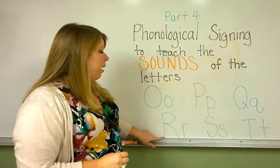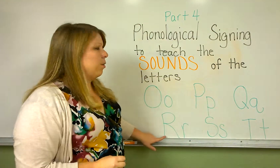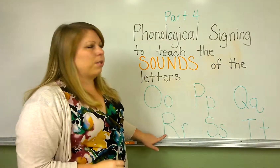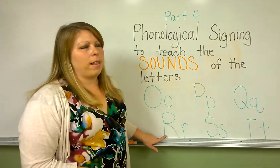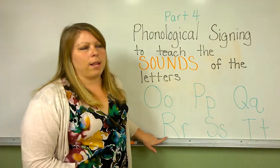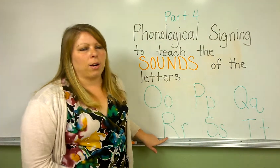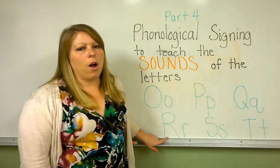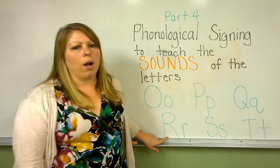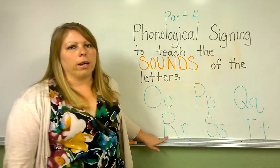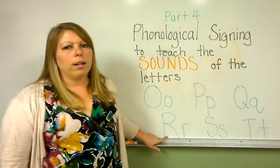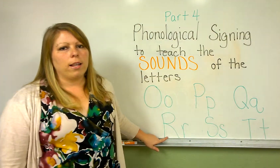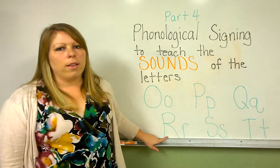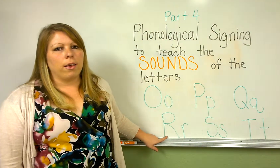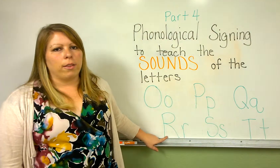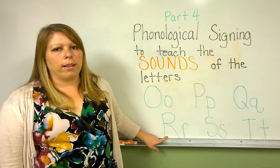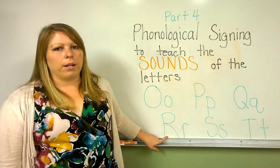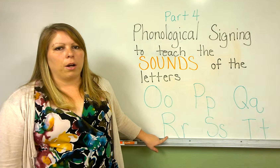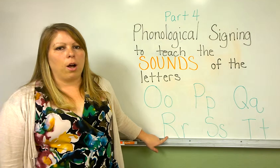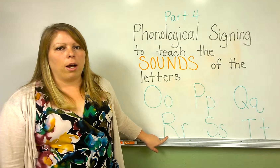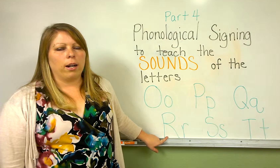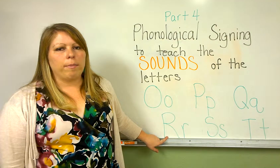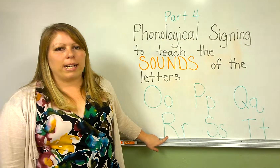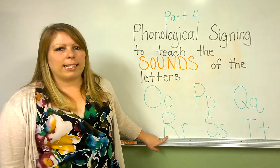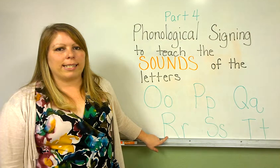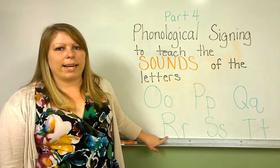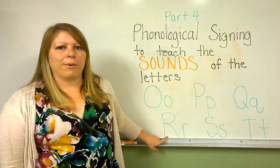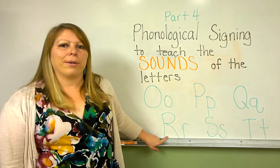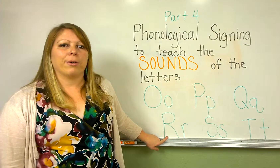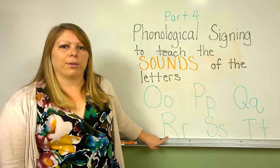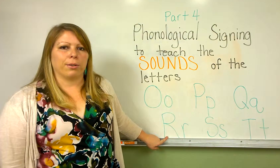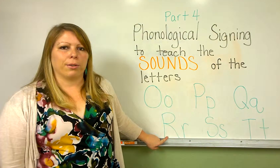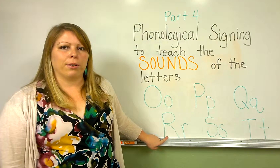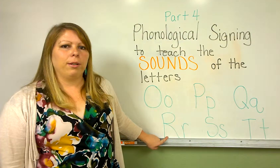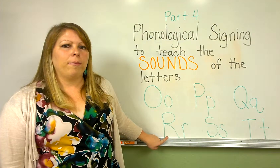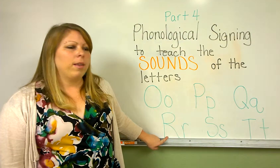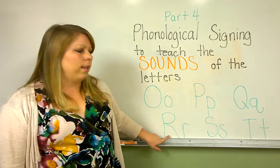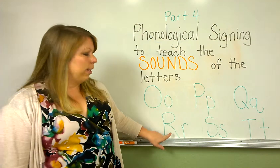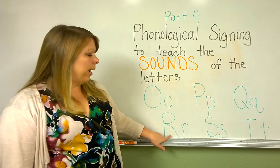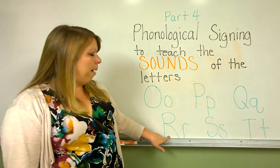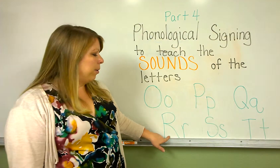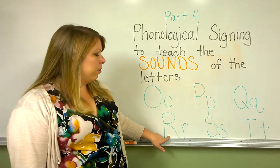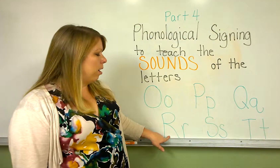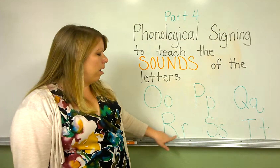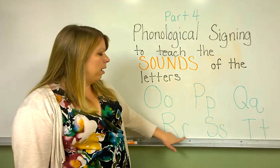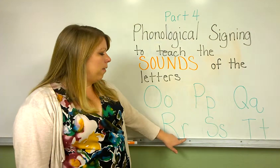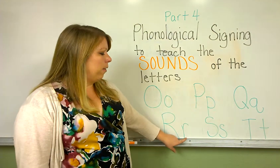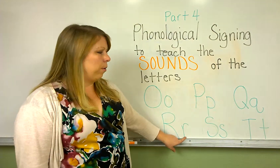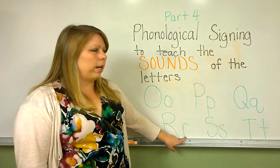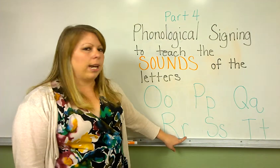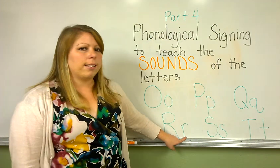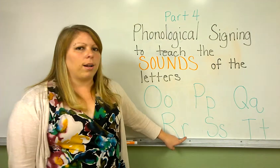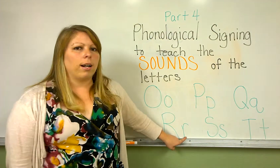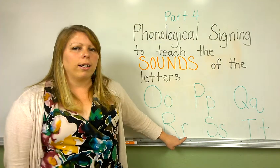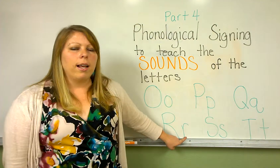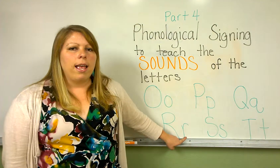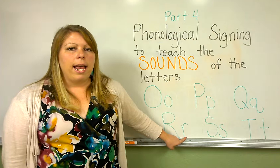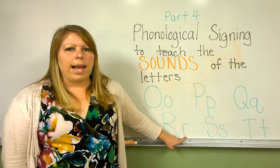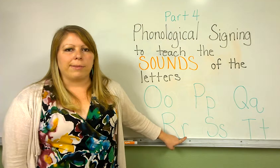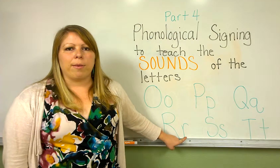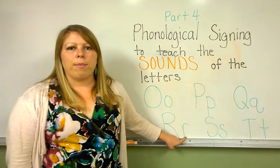Here's the letter R. The letter R makes the sound the capital R and the lowercase r. As with